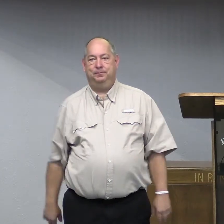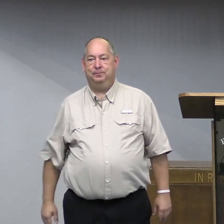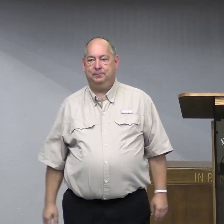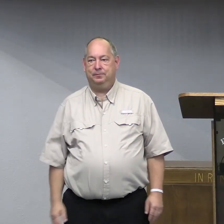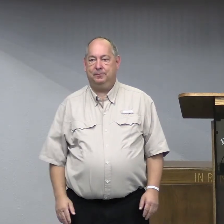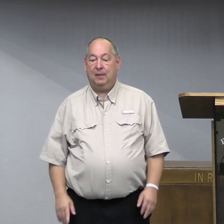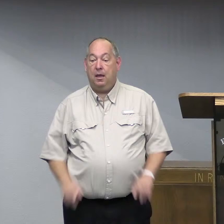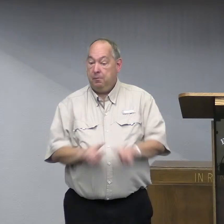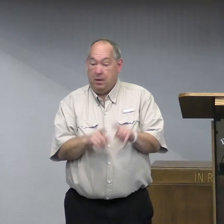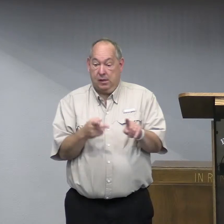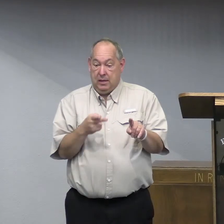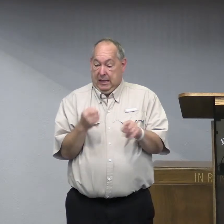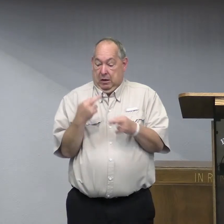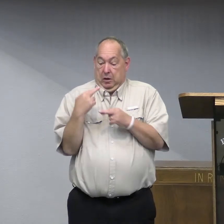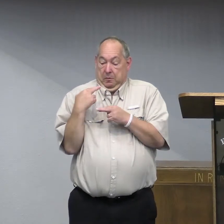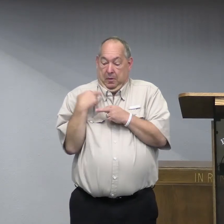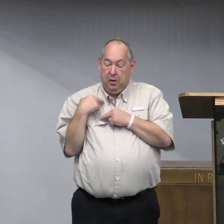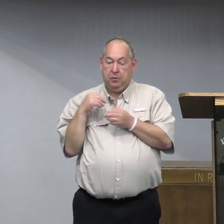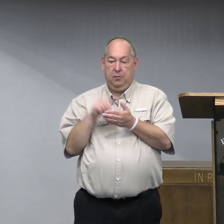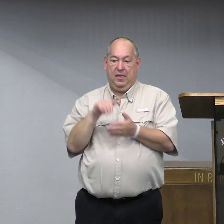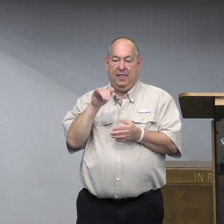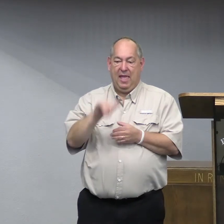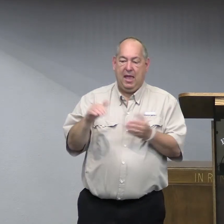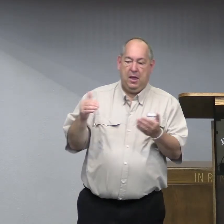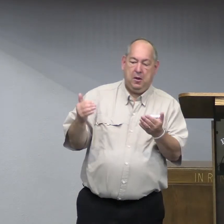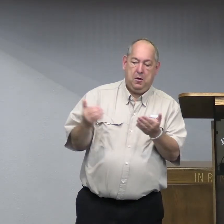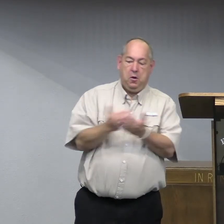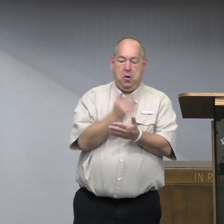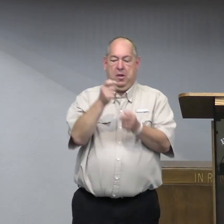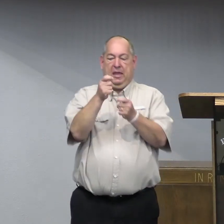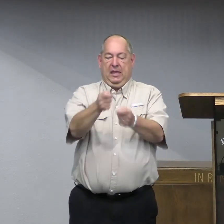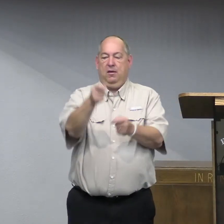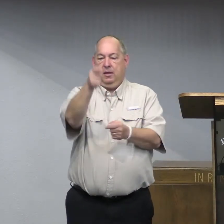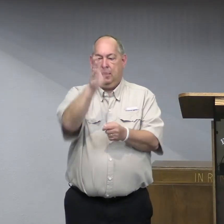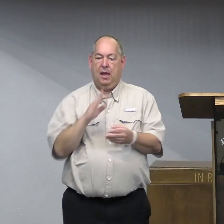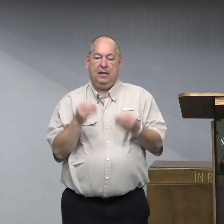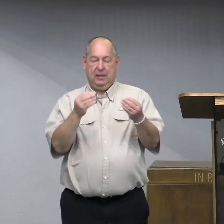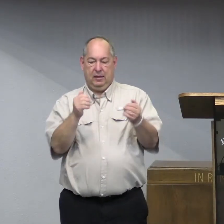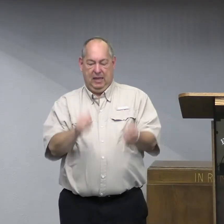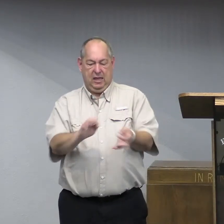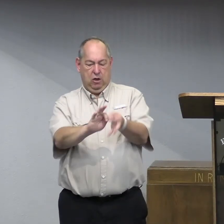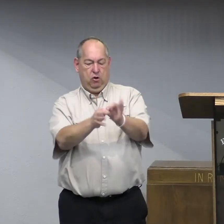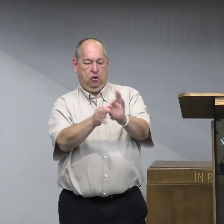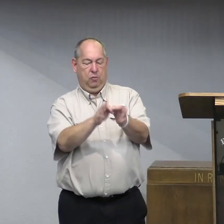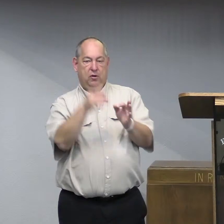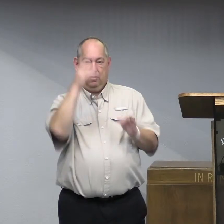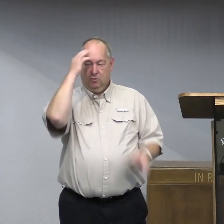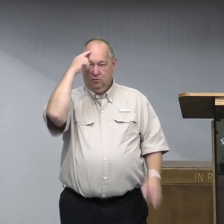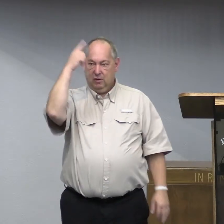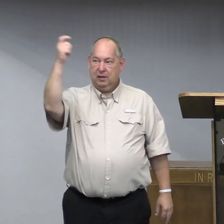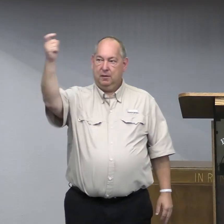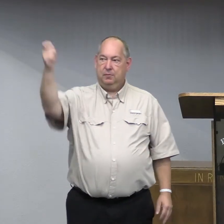But he was responsible with that new gift that God has given him. He can interpret dreams.